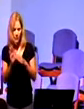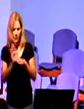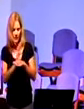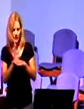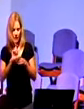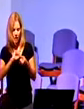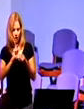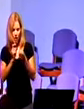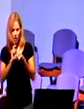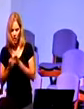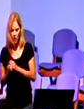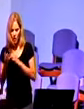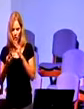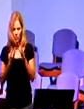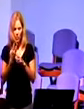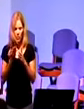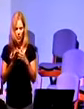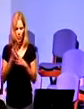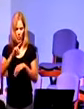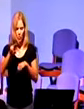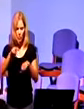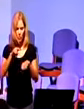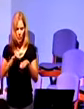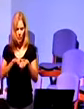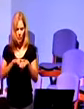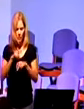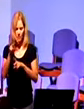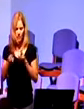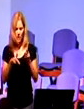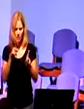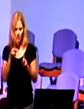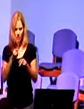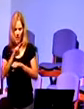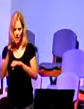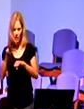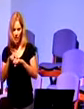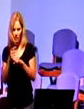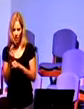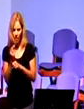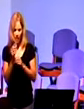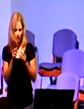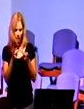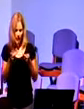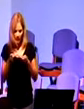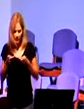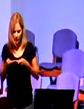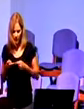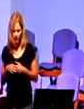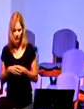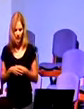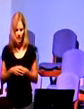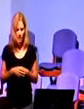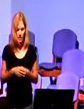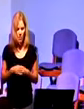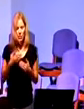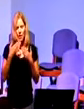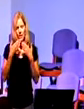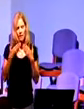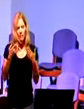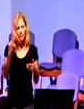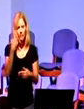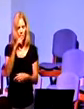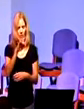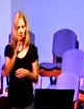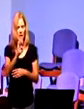the world through normal people in normal little places. God, we're grateful for Elizabeth